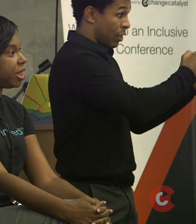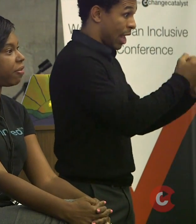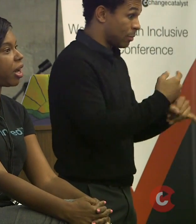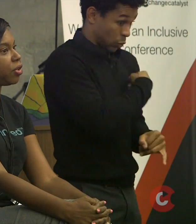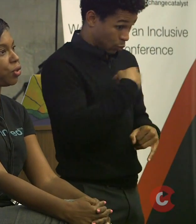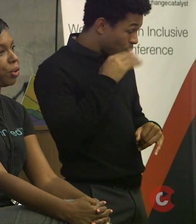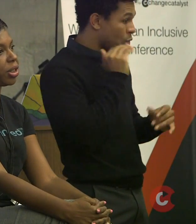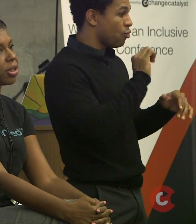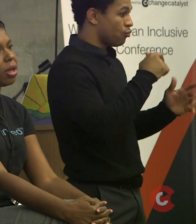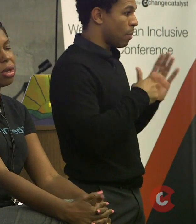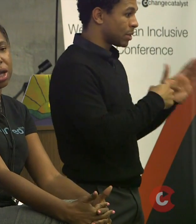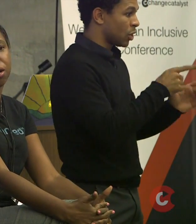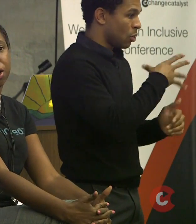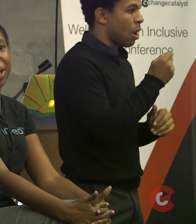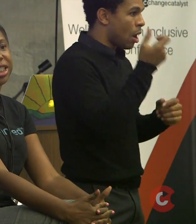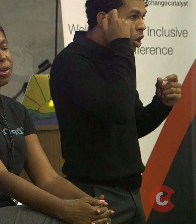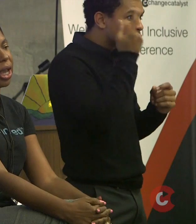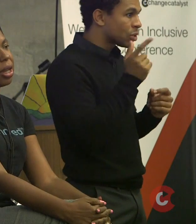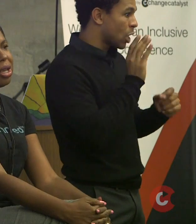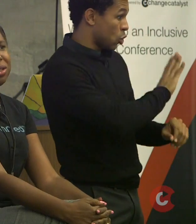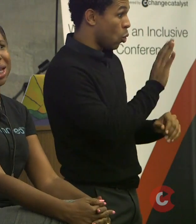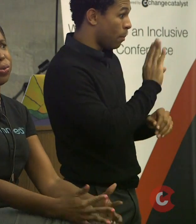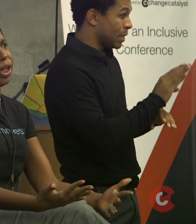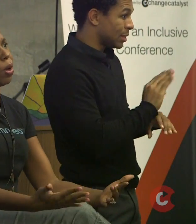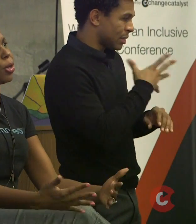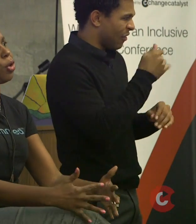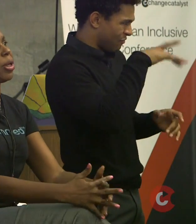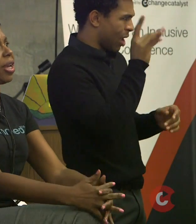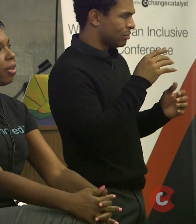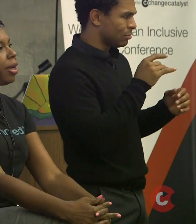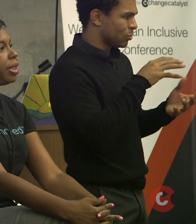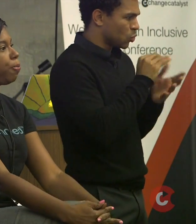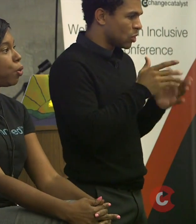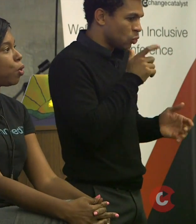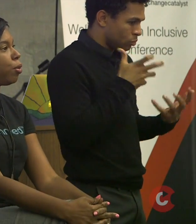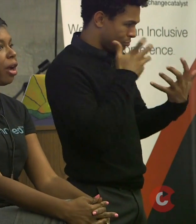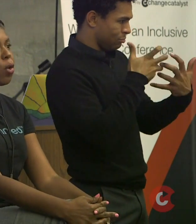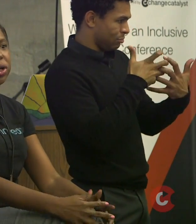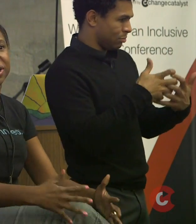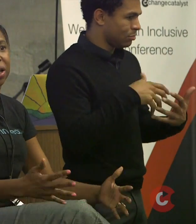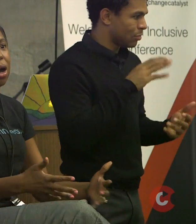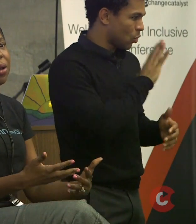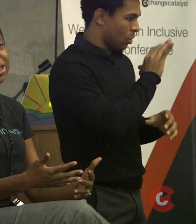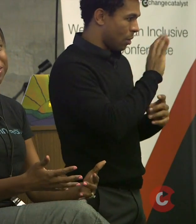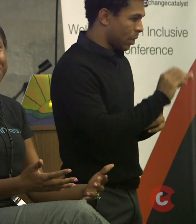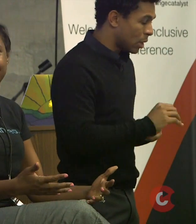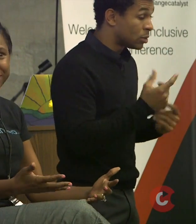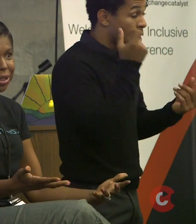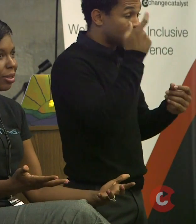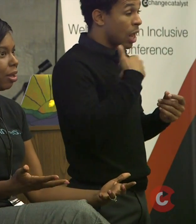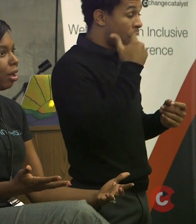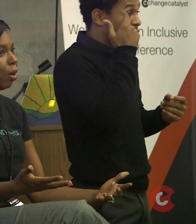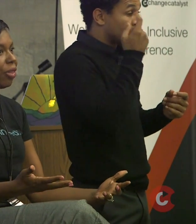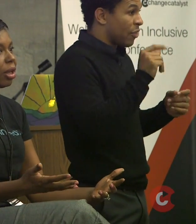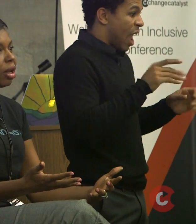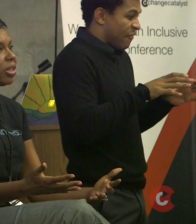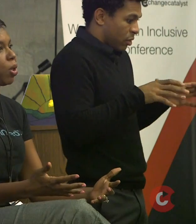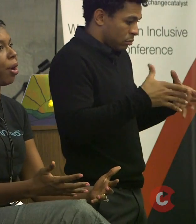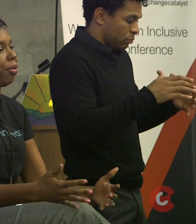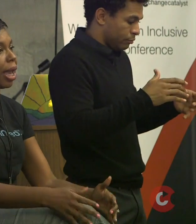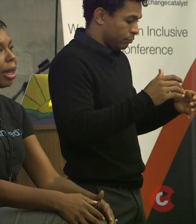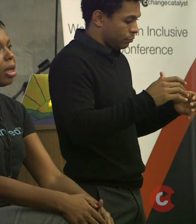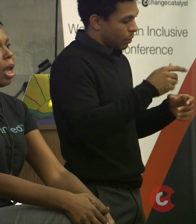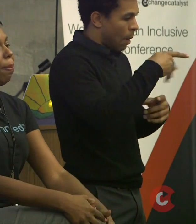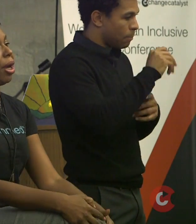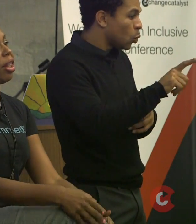your business needs and find students that are a good match for that. So that's really what we're doing. We're saying there is a pool. Now, of course, it can always be increased. I think none of us